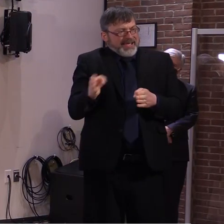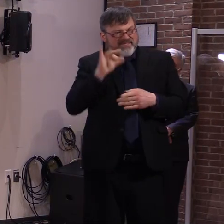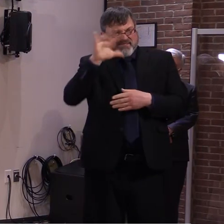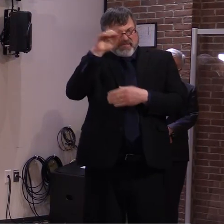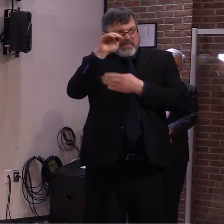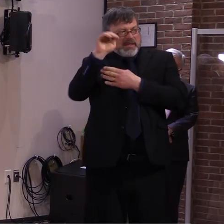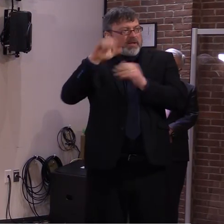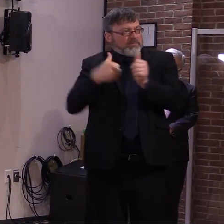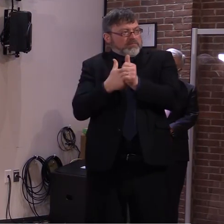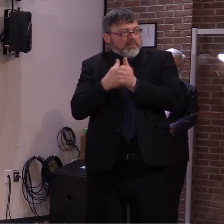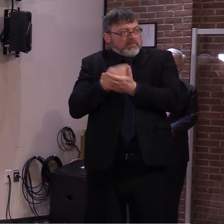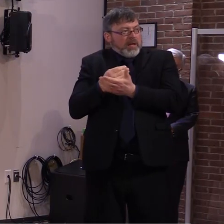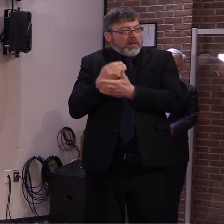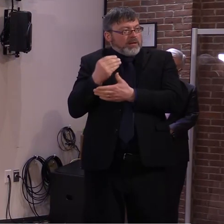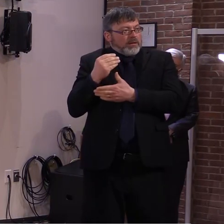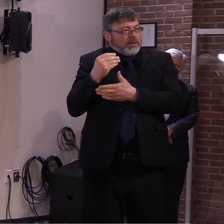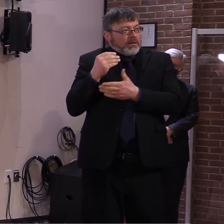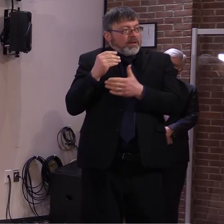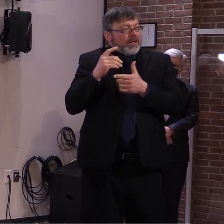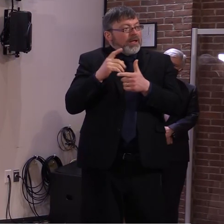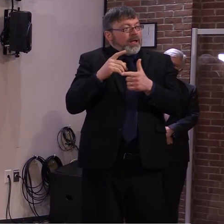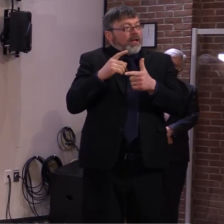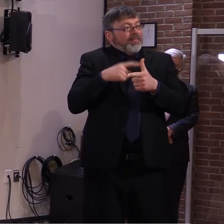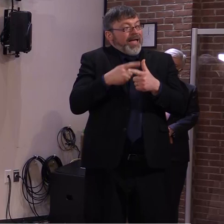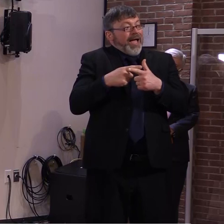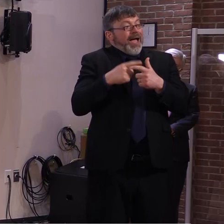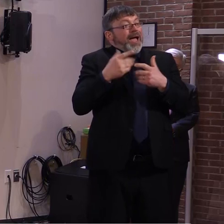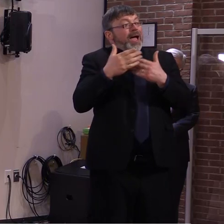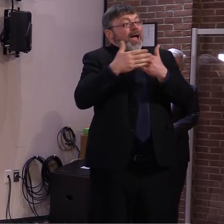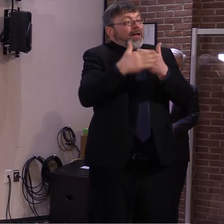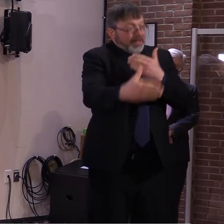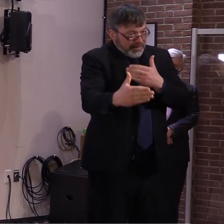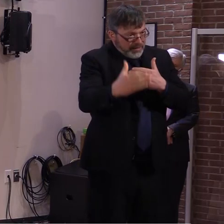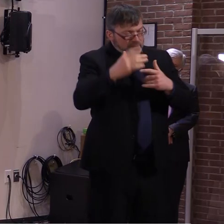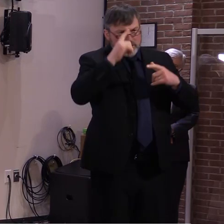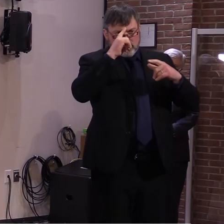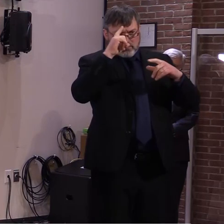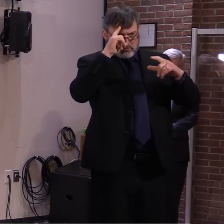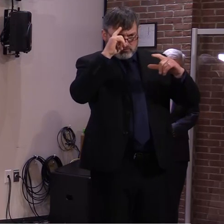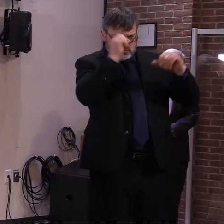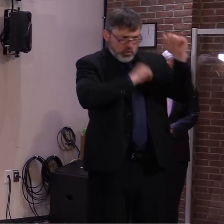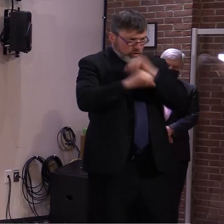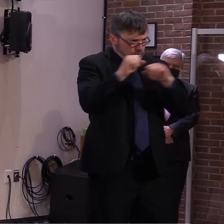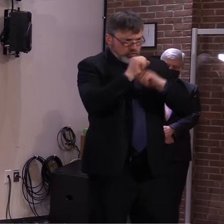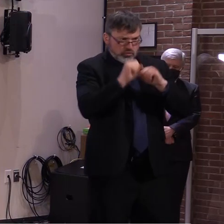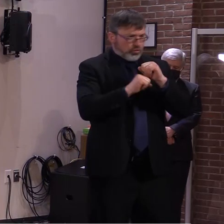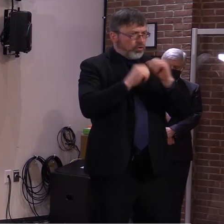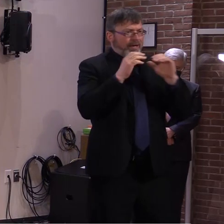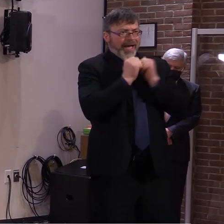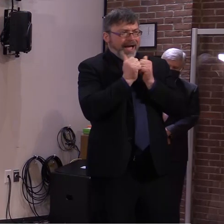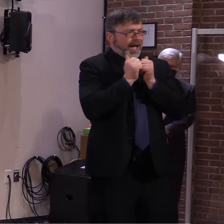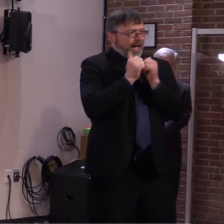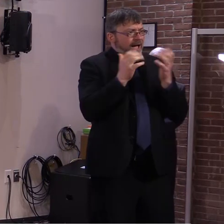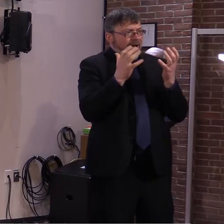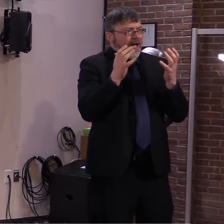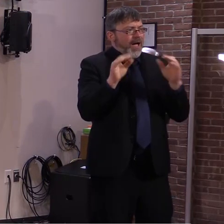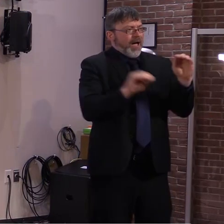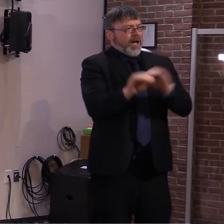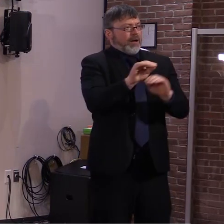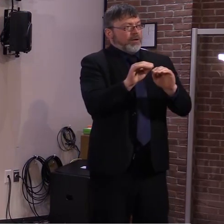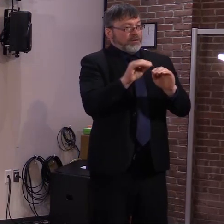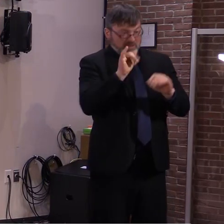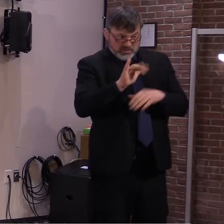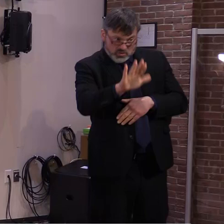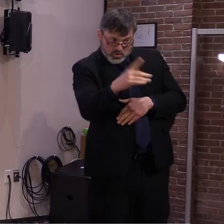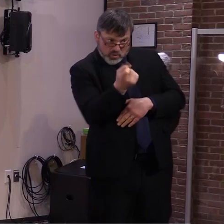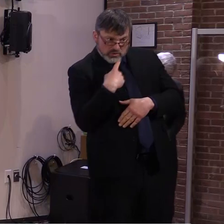then moving on to the structural issues next year. I believe that was the question, and my response is I would not